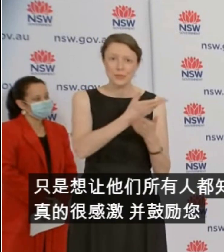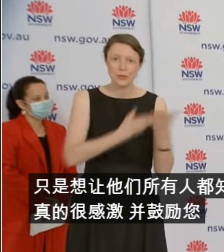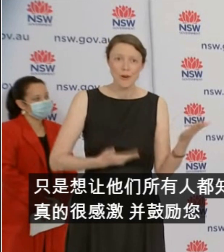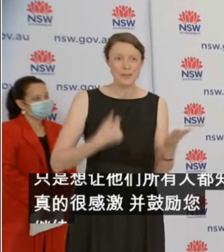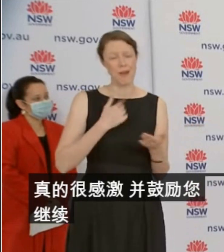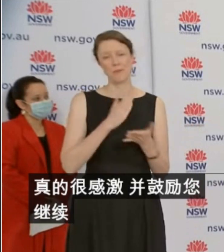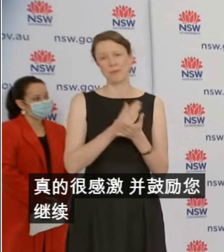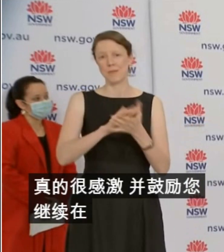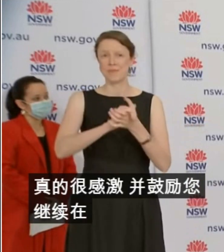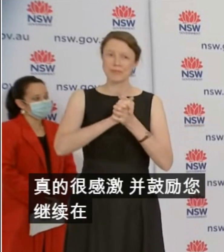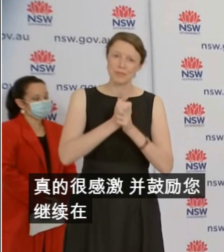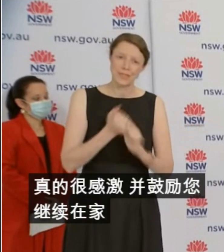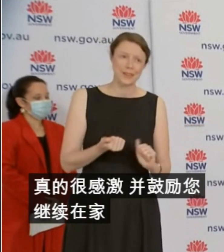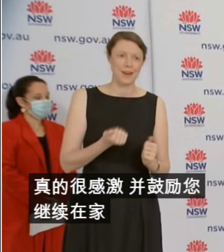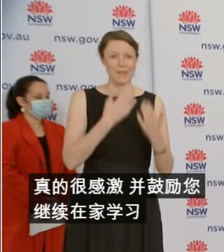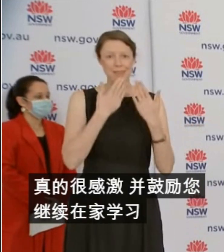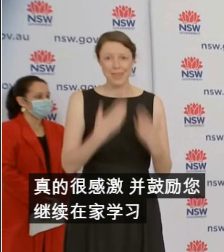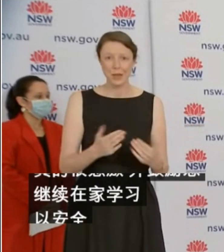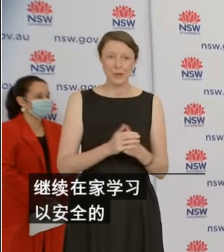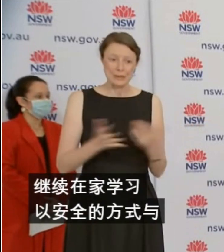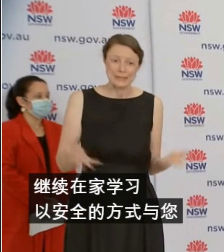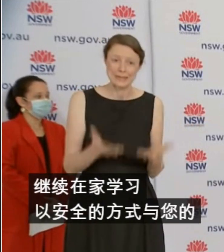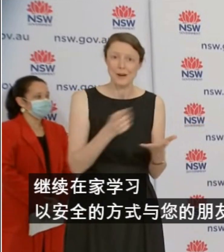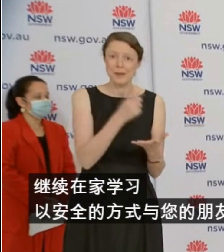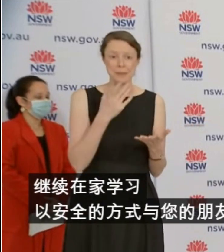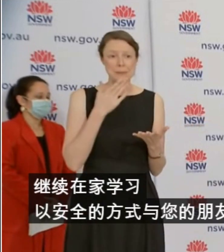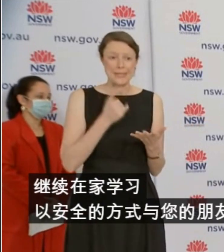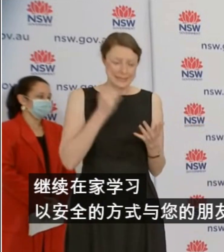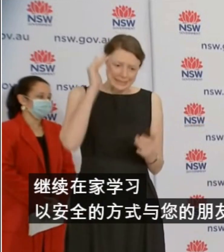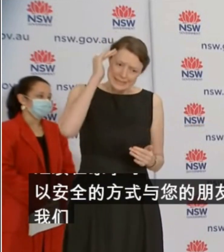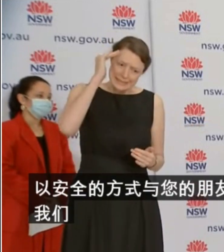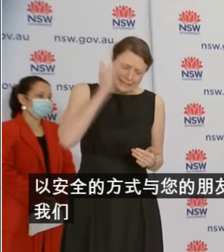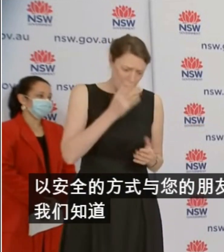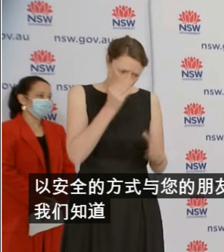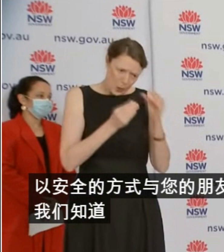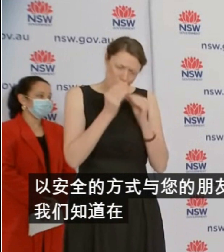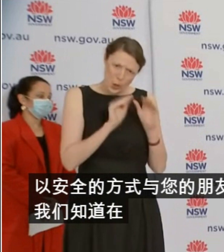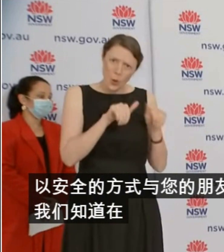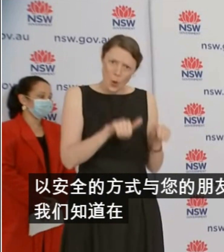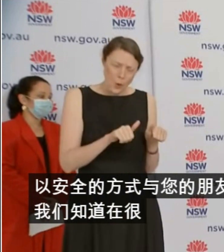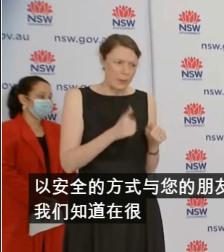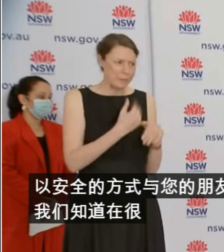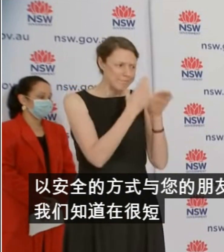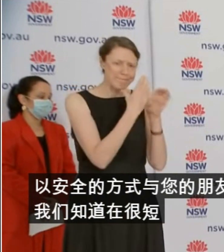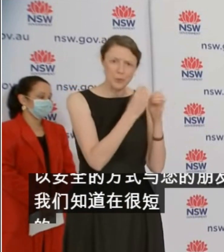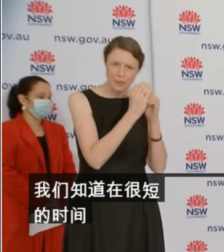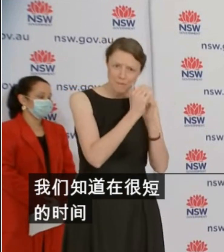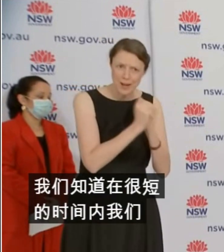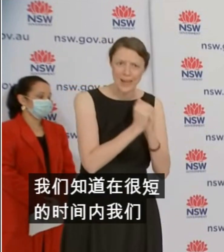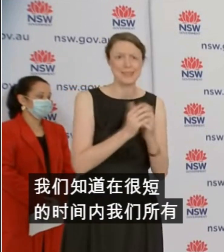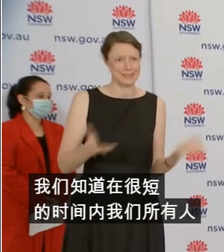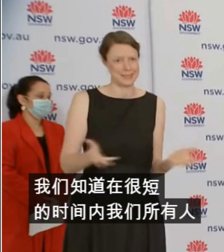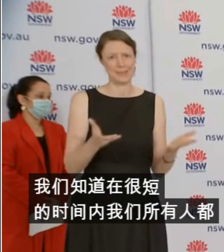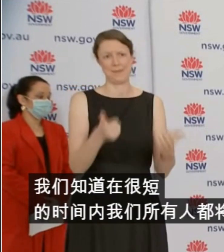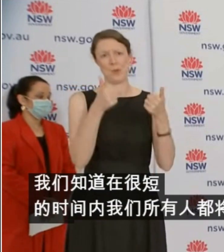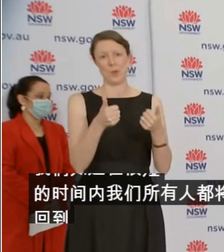encourage you to keep learning at home, keep in touch with your friends in a safe way, and we know that in a short amount of time